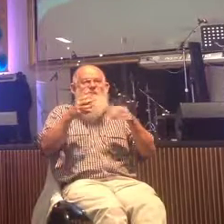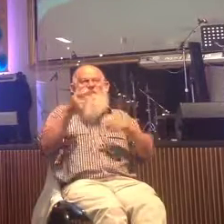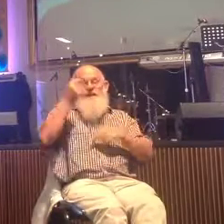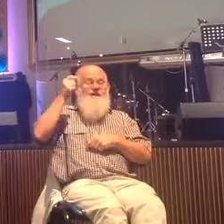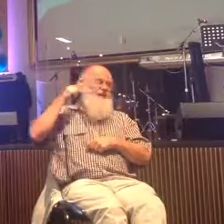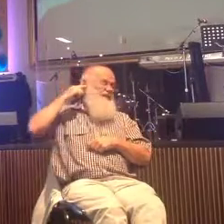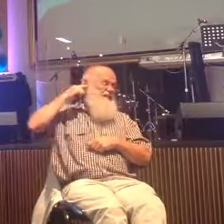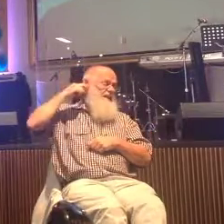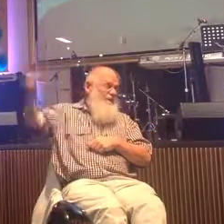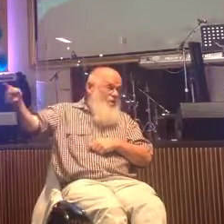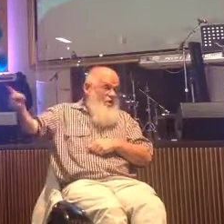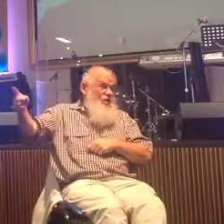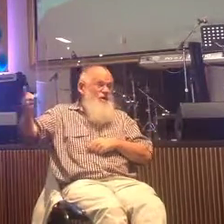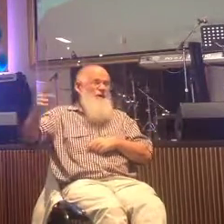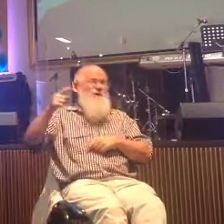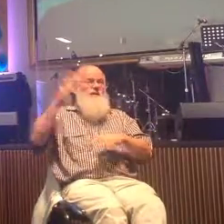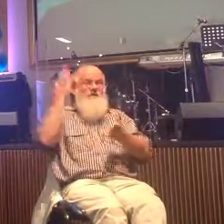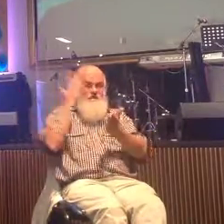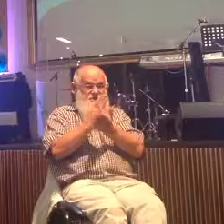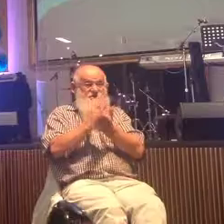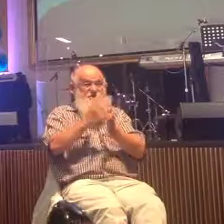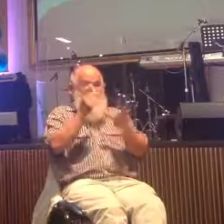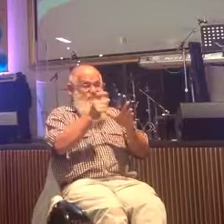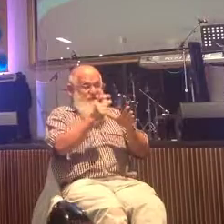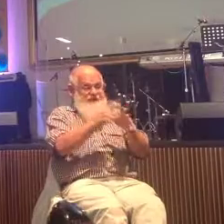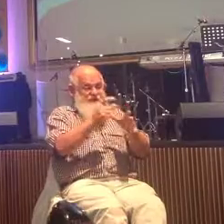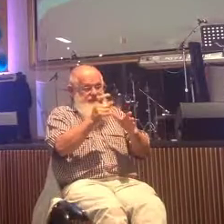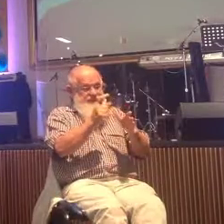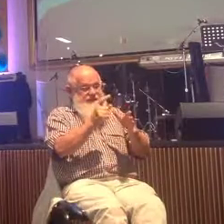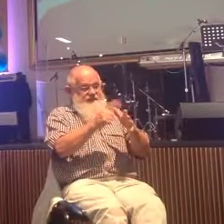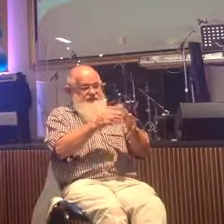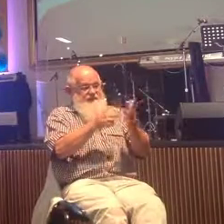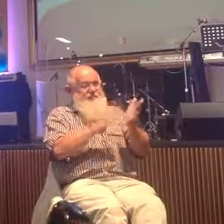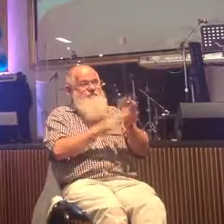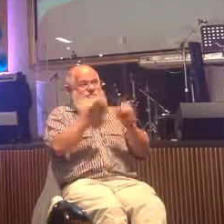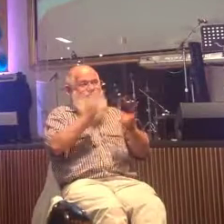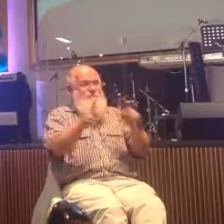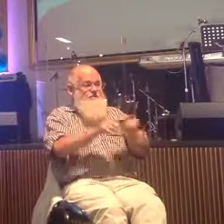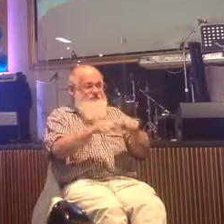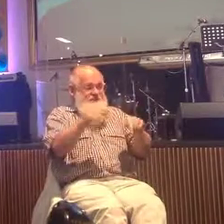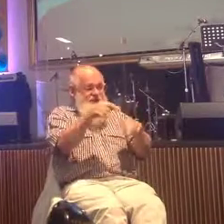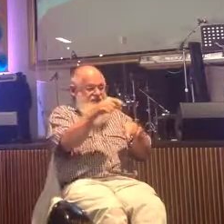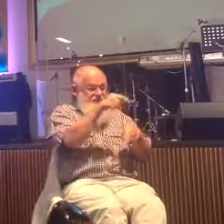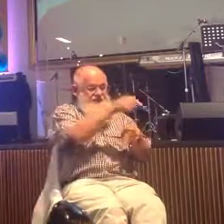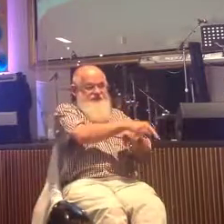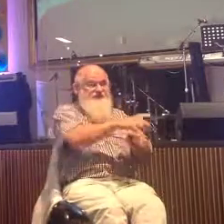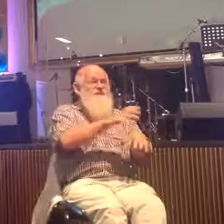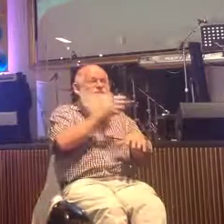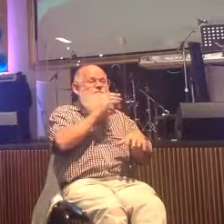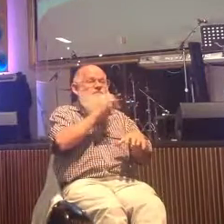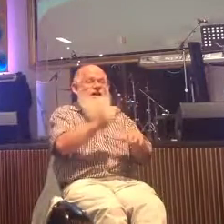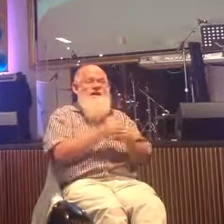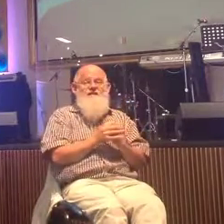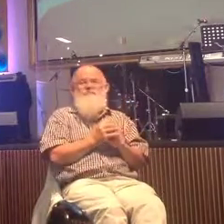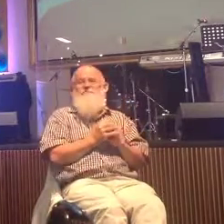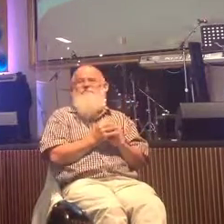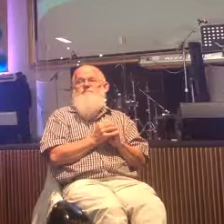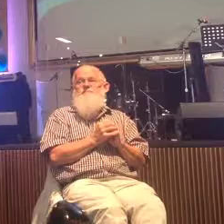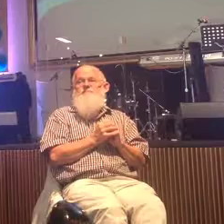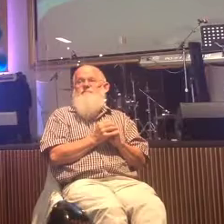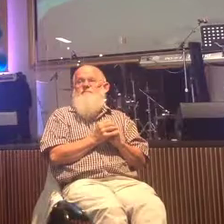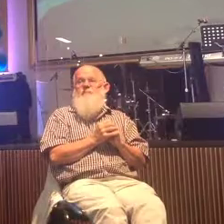Goes after it. And the next point, of course, is the light of the world shines bright.